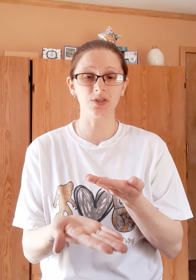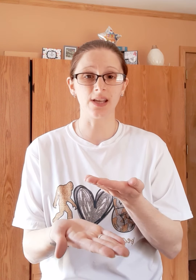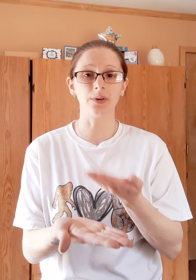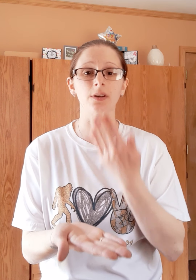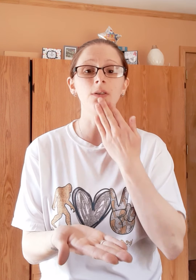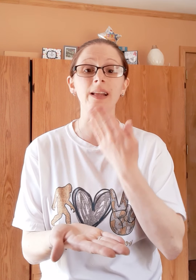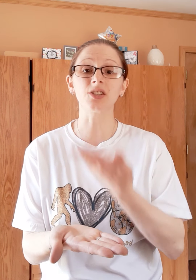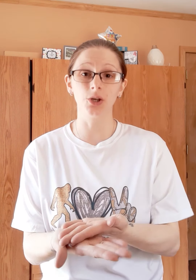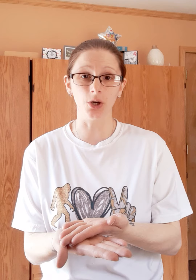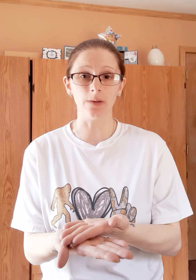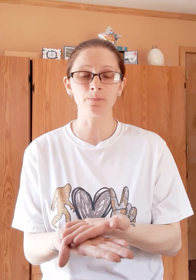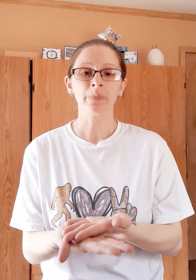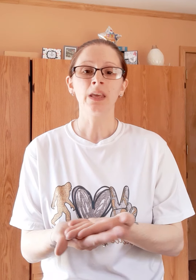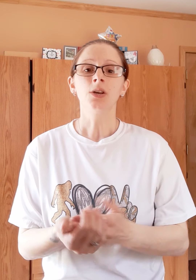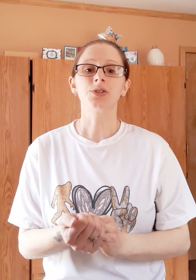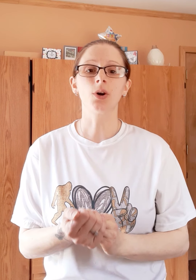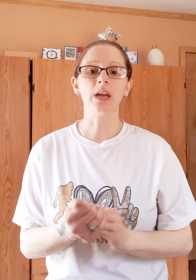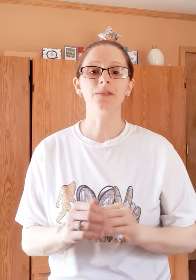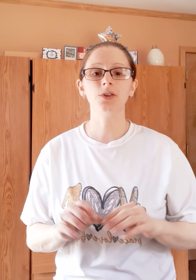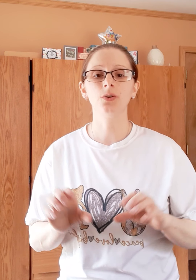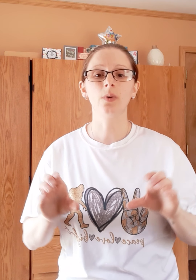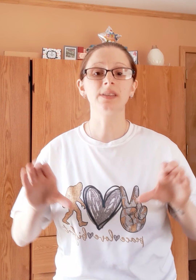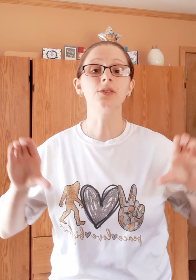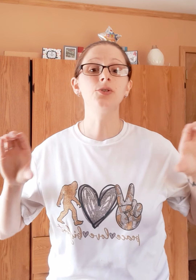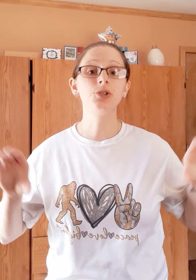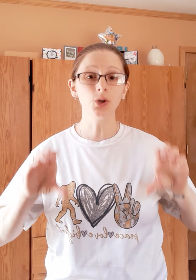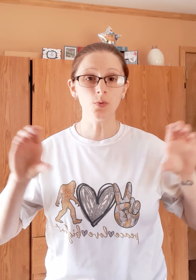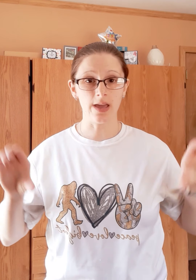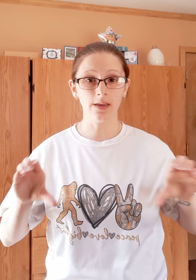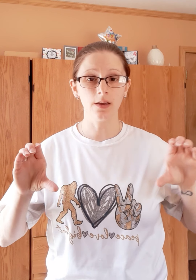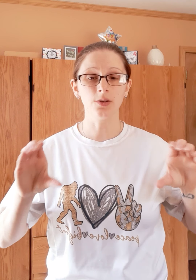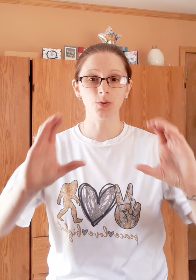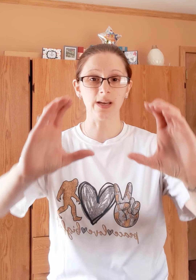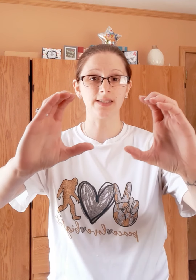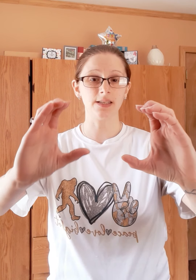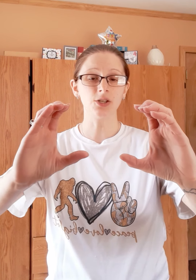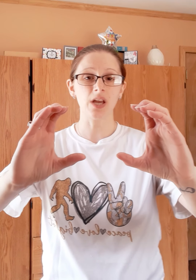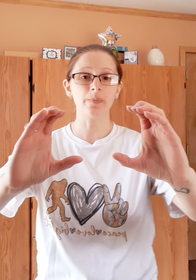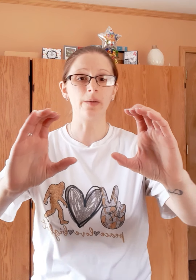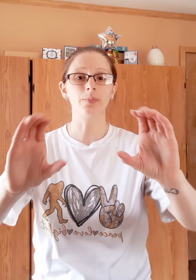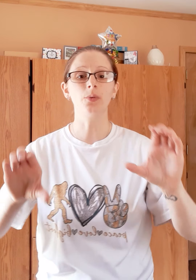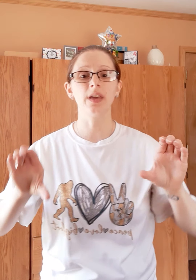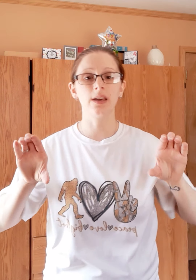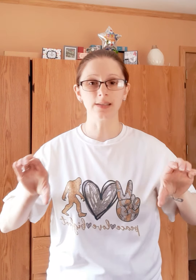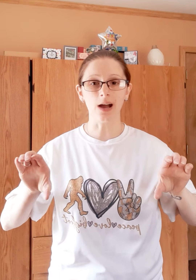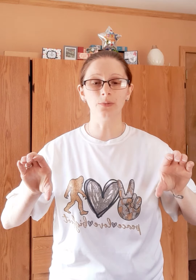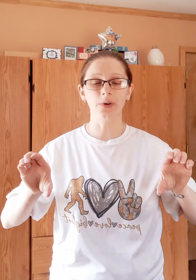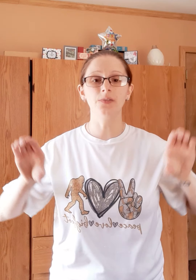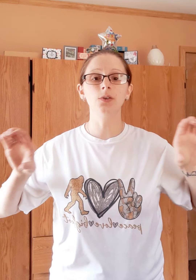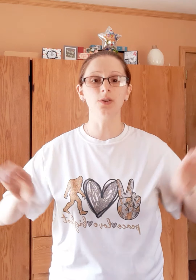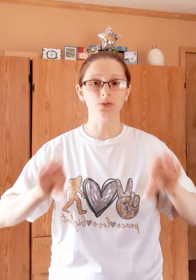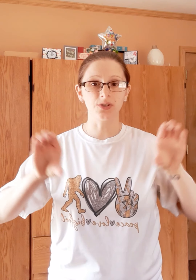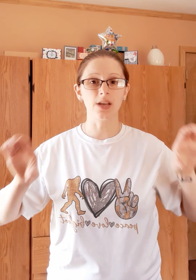out here. That's good. So if you want to say doing, you do a C shape on both hands out in front of you, and you just kind of